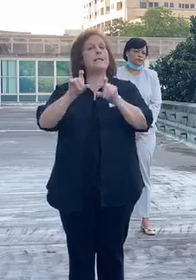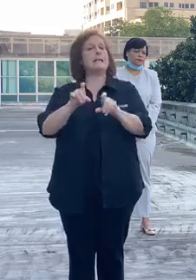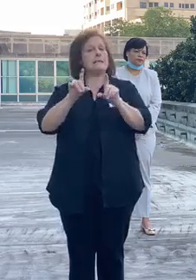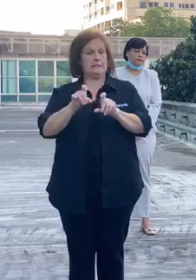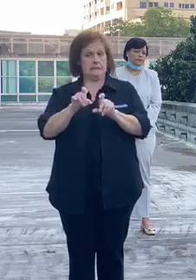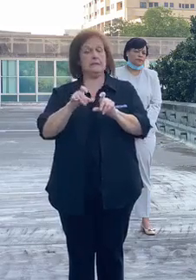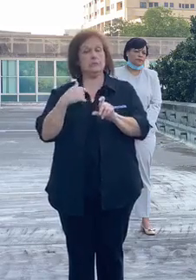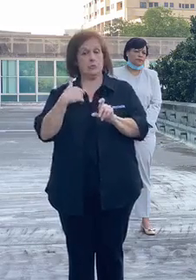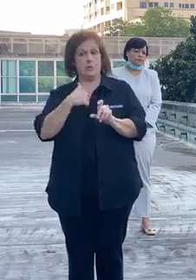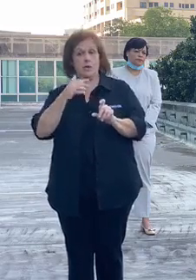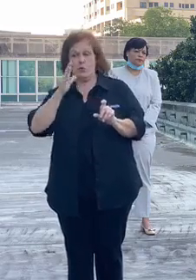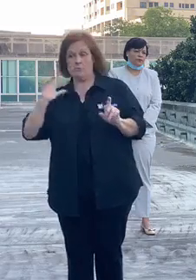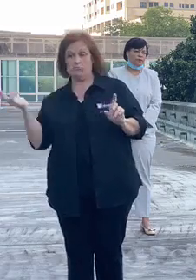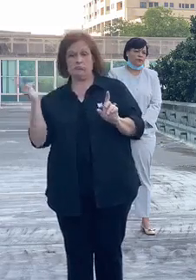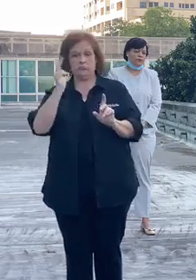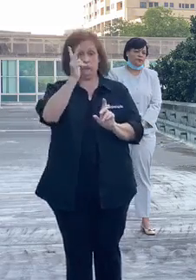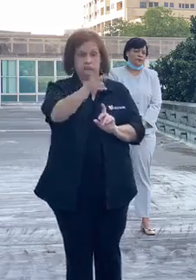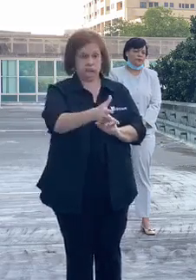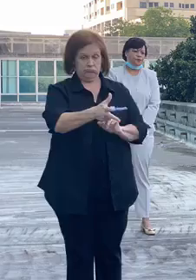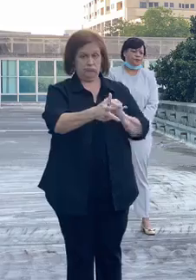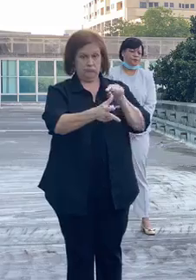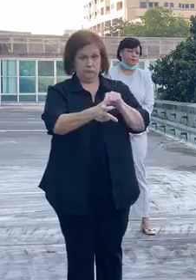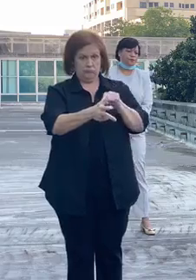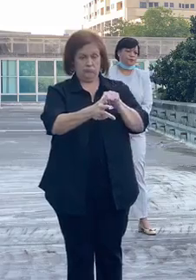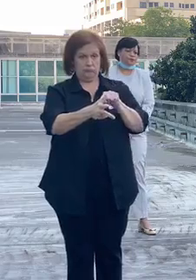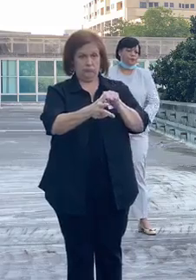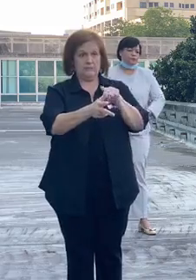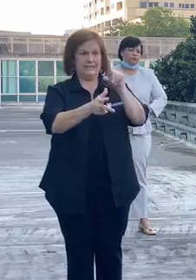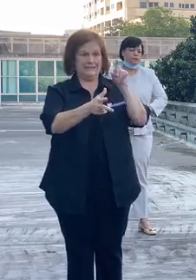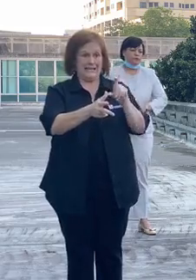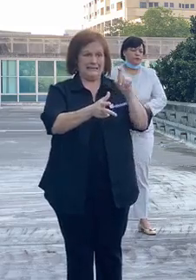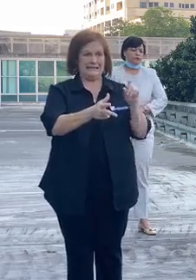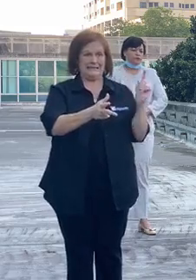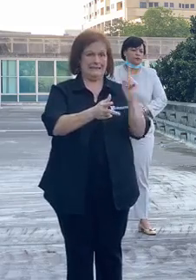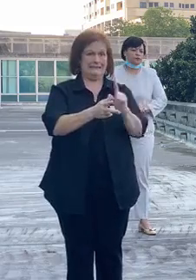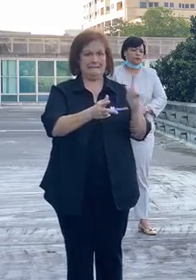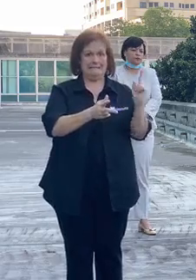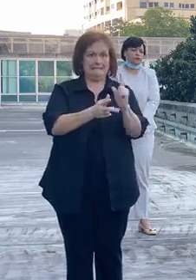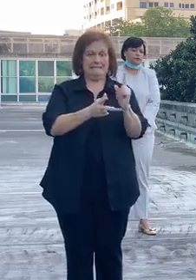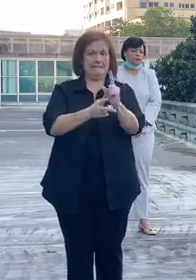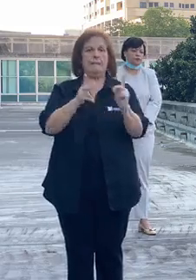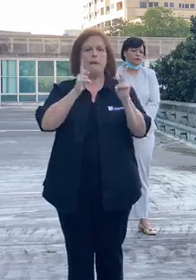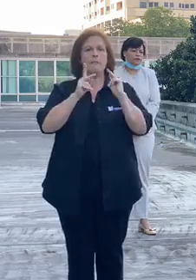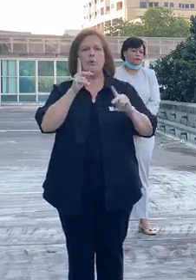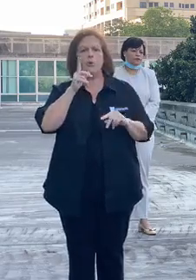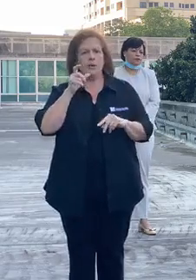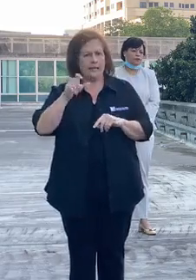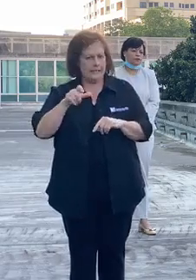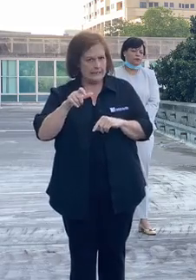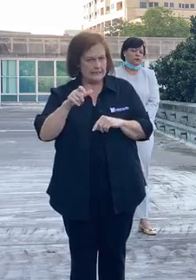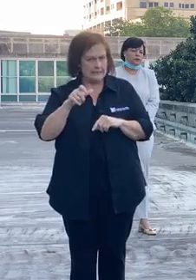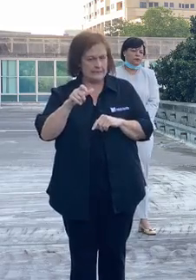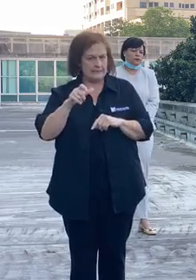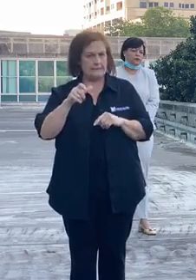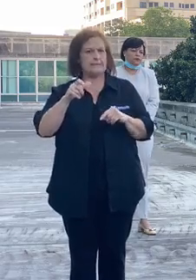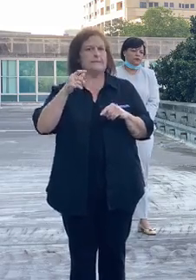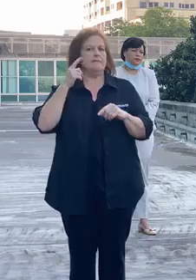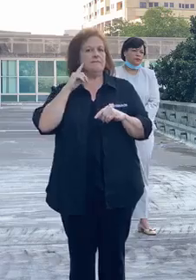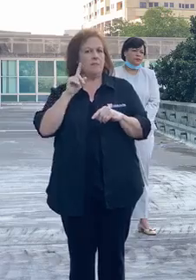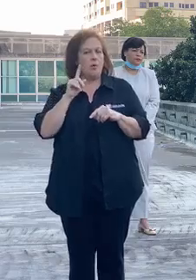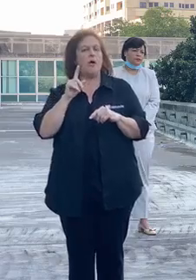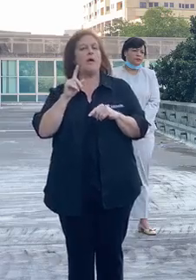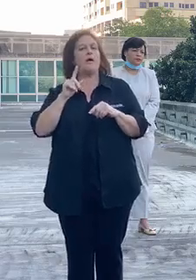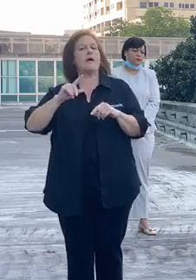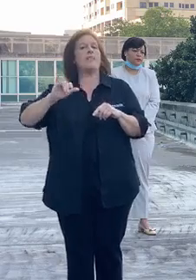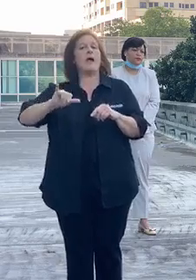bring tests to communities that are being impacted the most by severe illness and death. We will bring it to